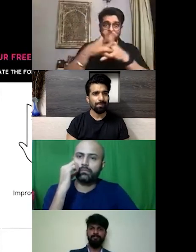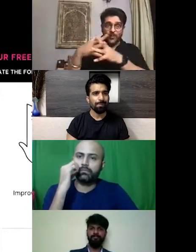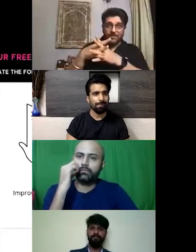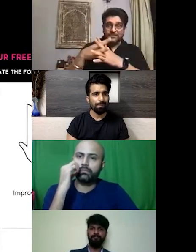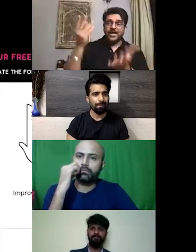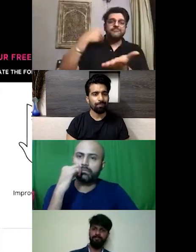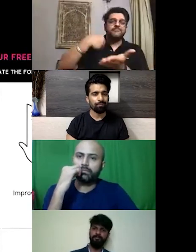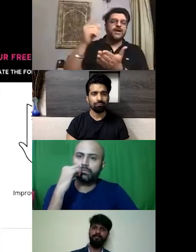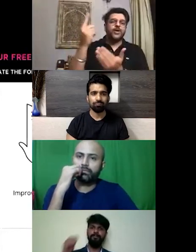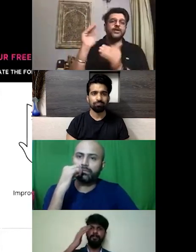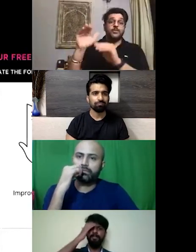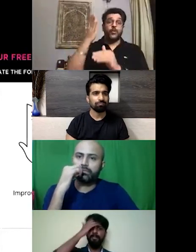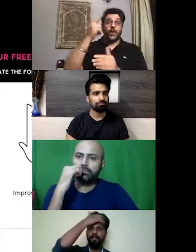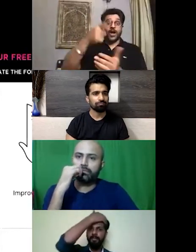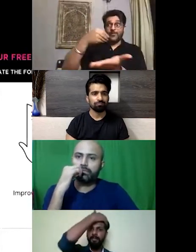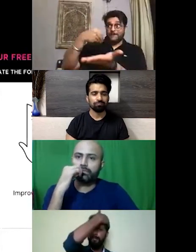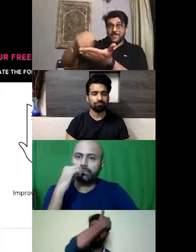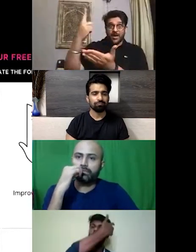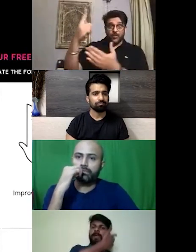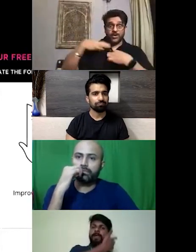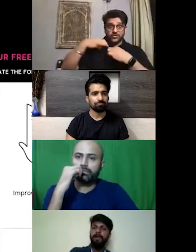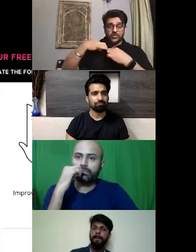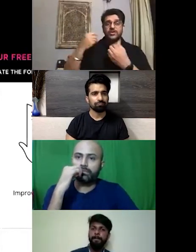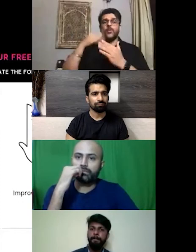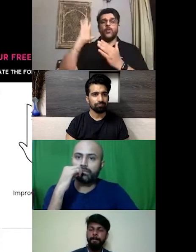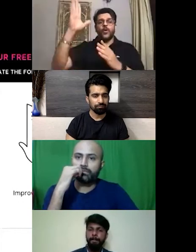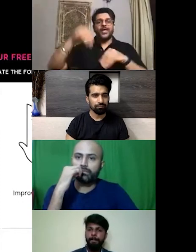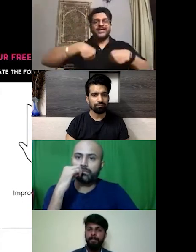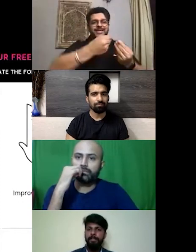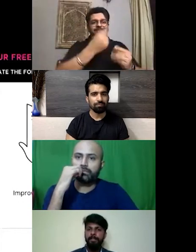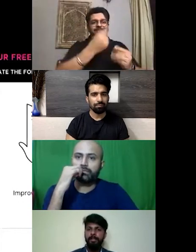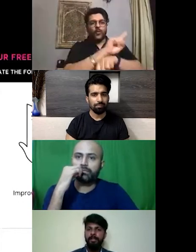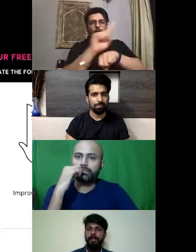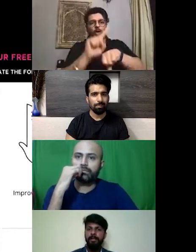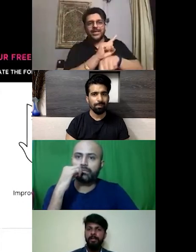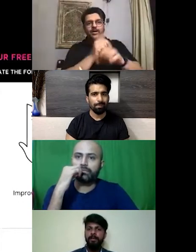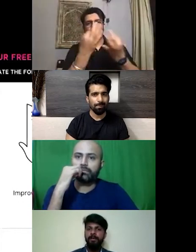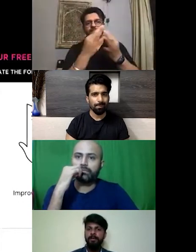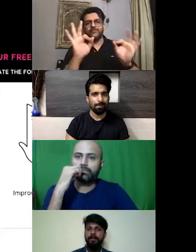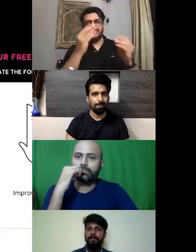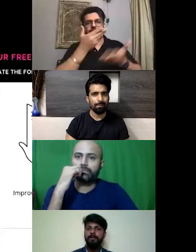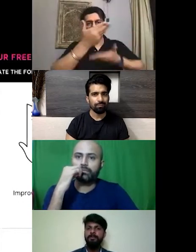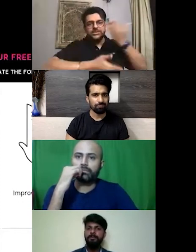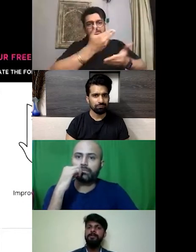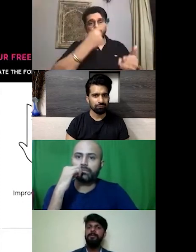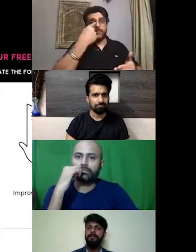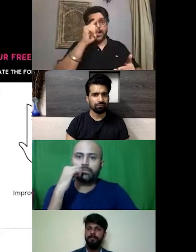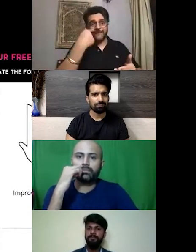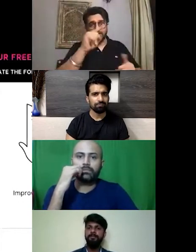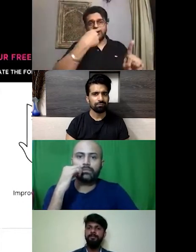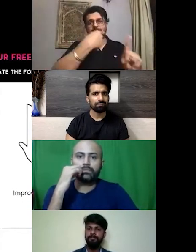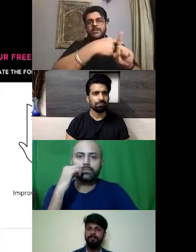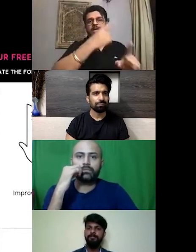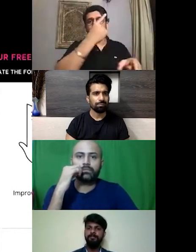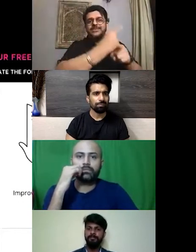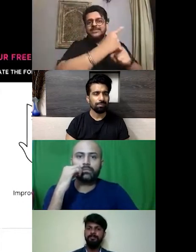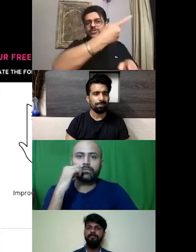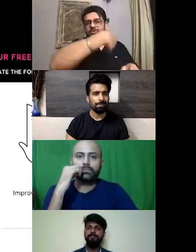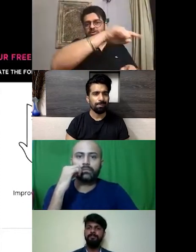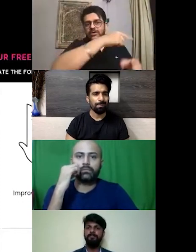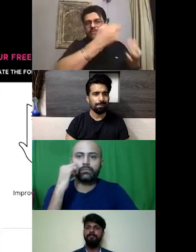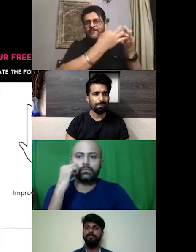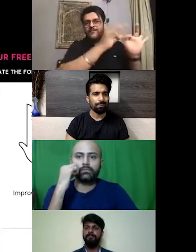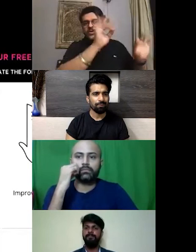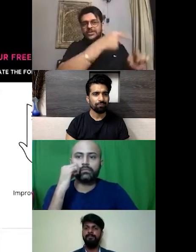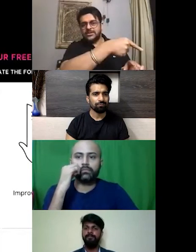have time, maybe go and look at the website. If you buy one T-shirt, we will give a 1 hour of free